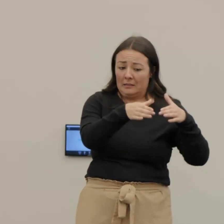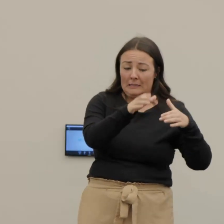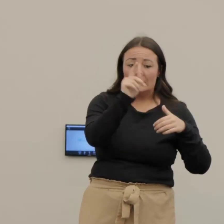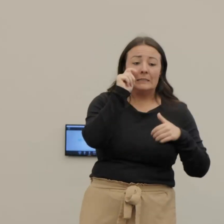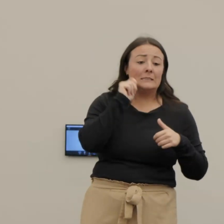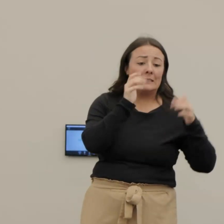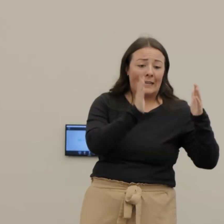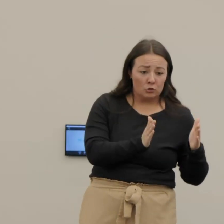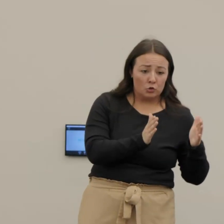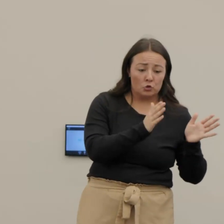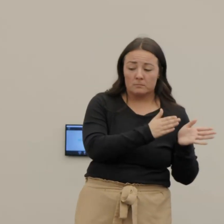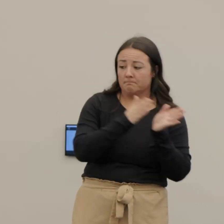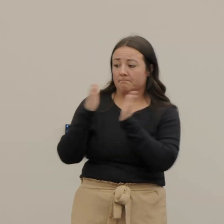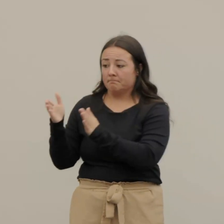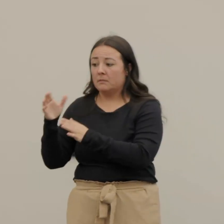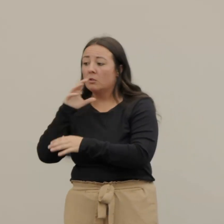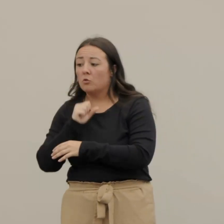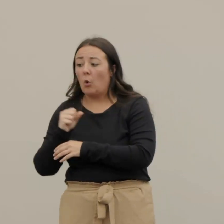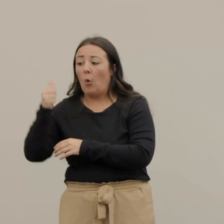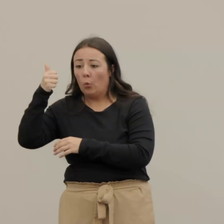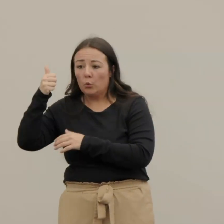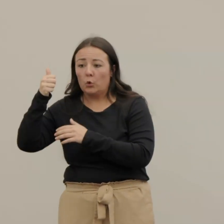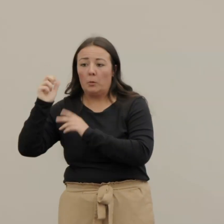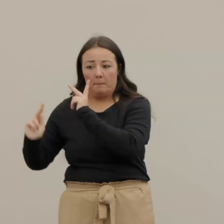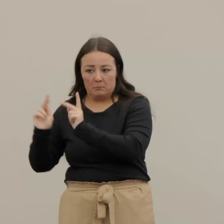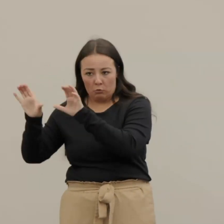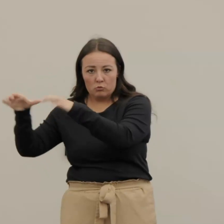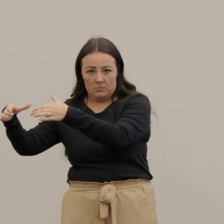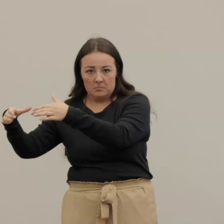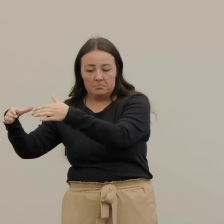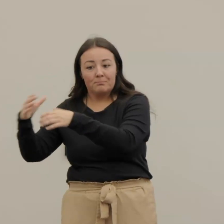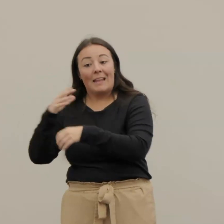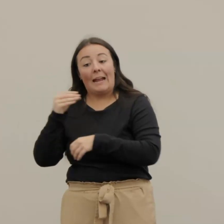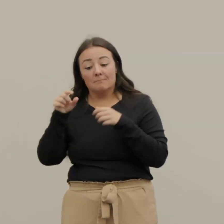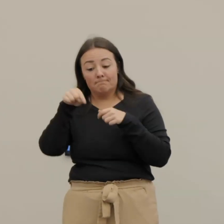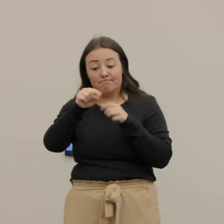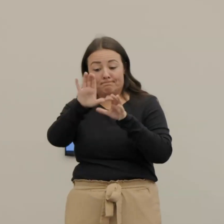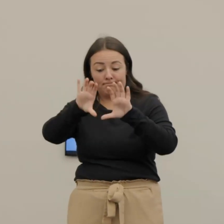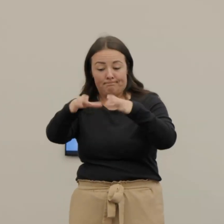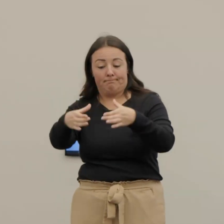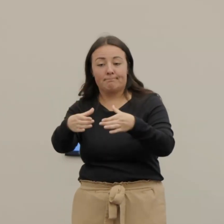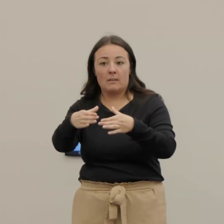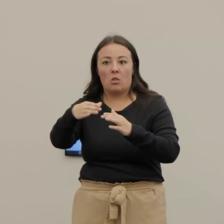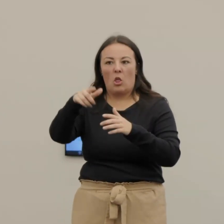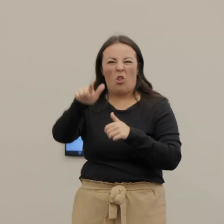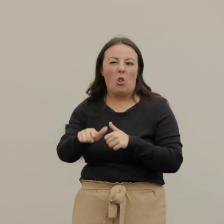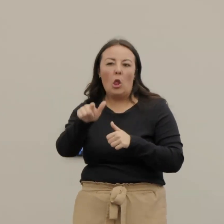the older folk and the low literacy I think of them as such a